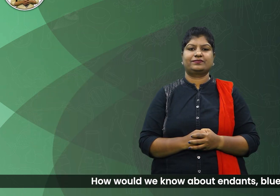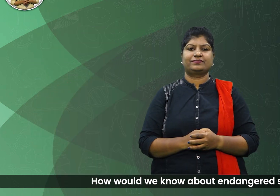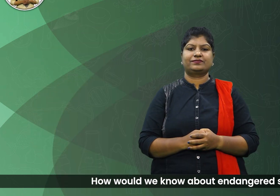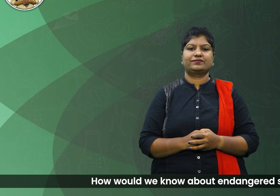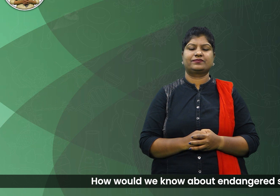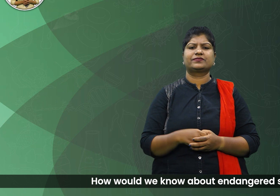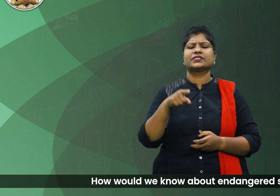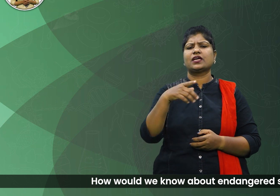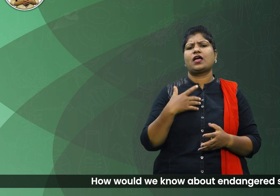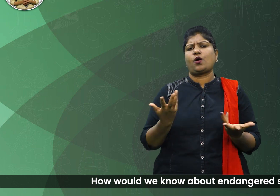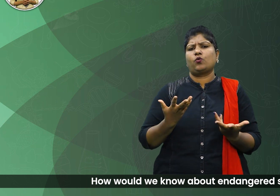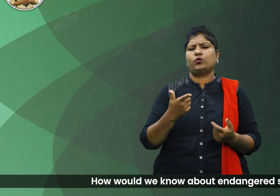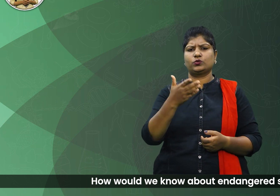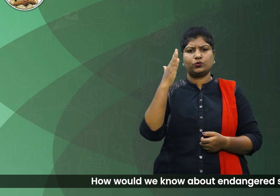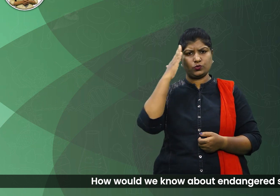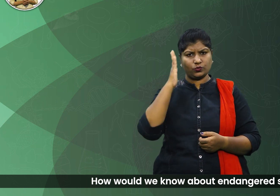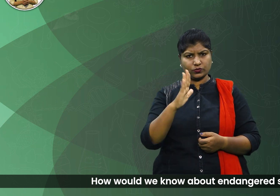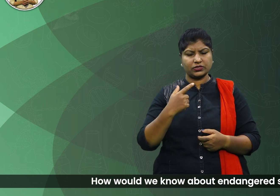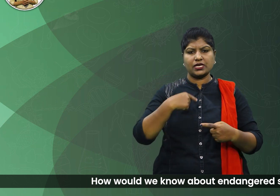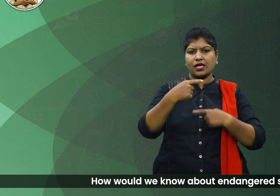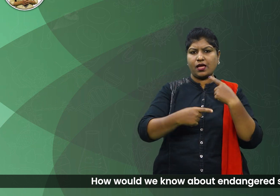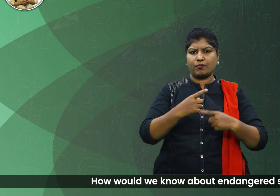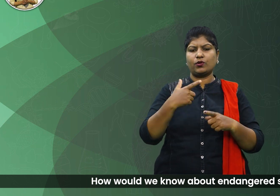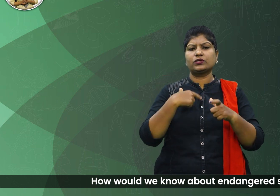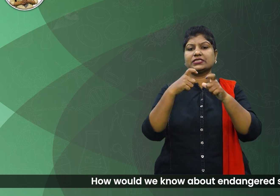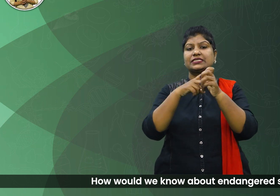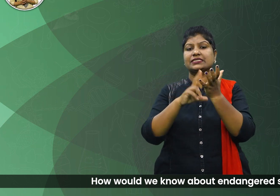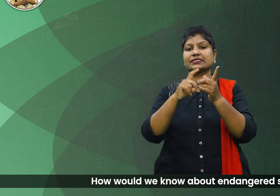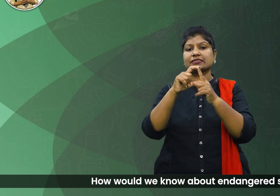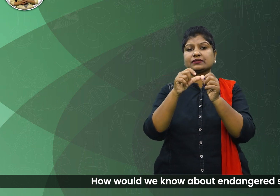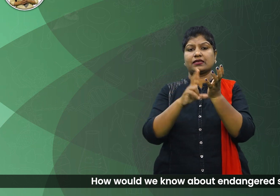How would we know about endangered species?